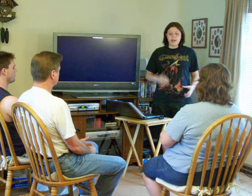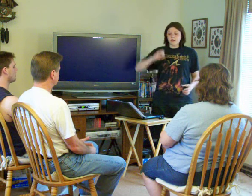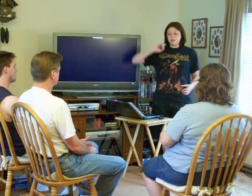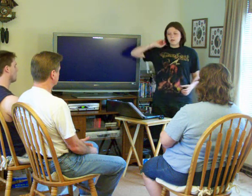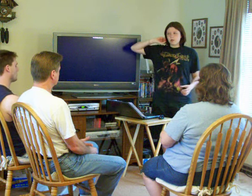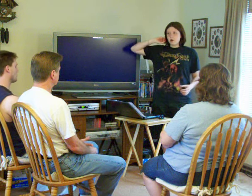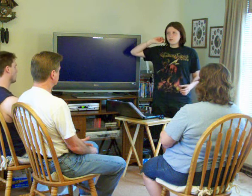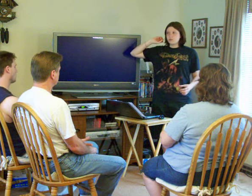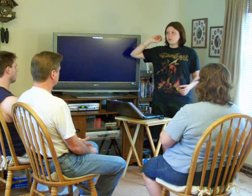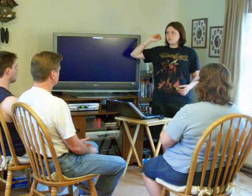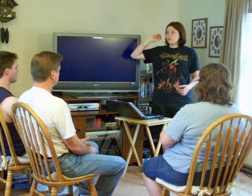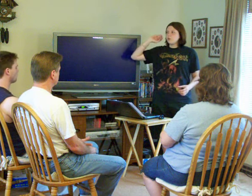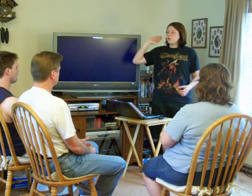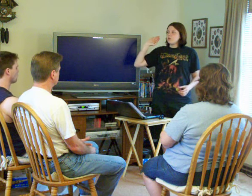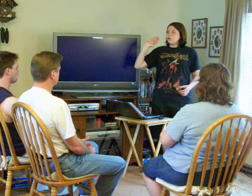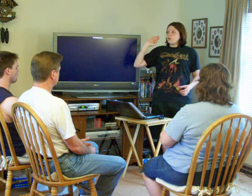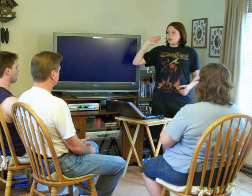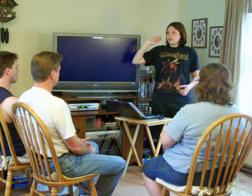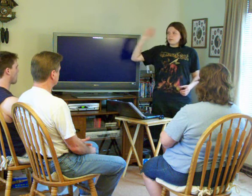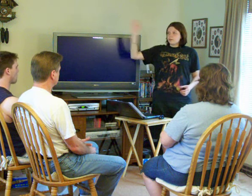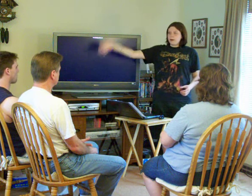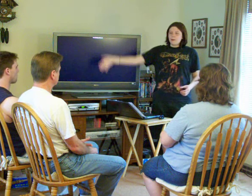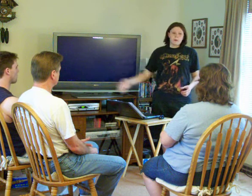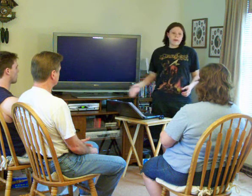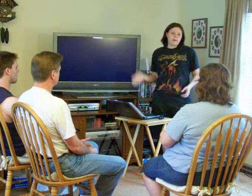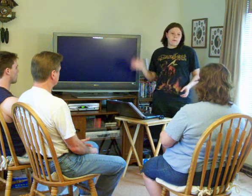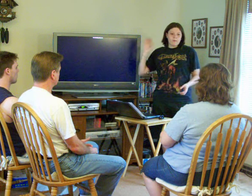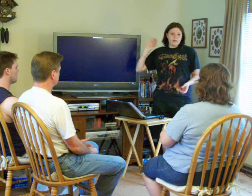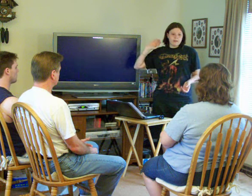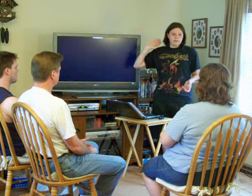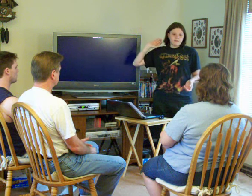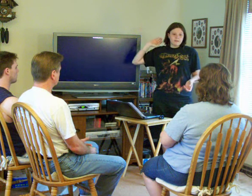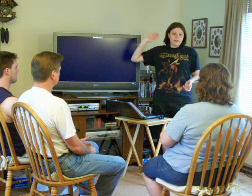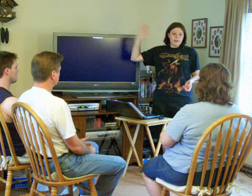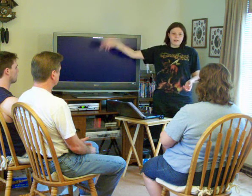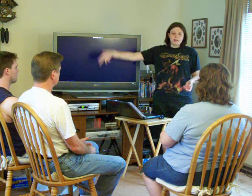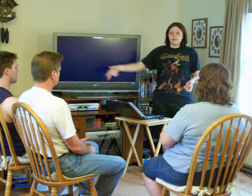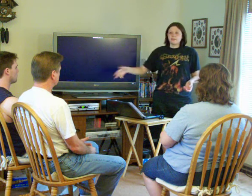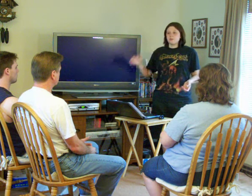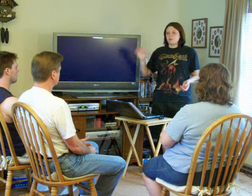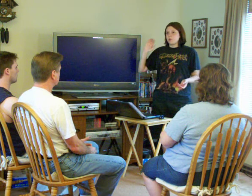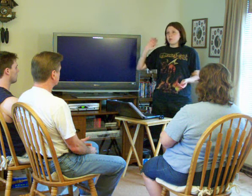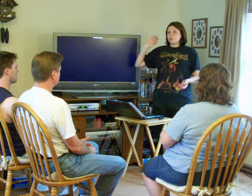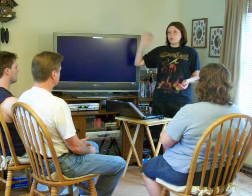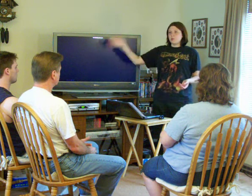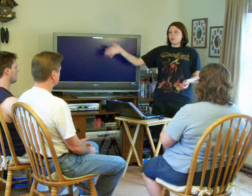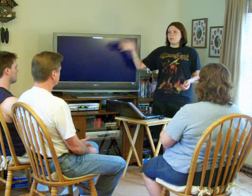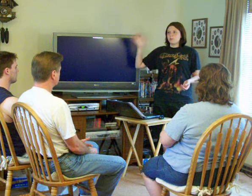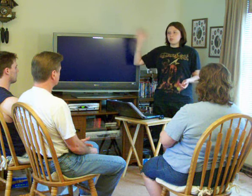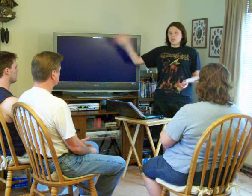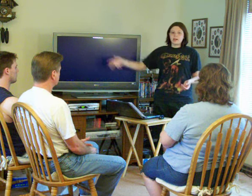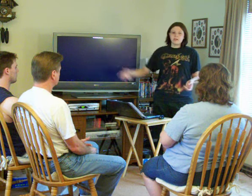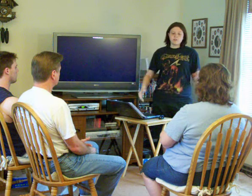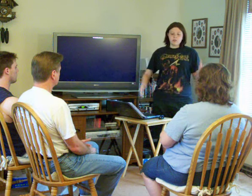and across to like Zimbabwe or England or Europe or China. There are